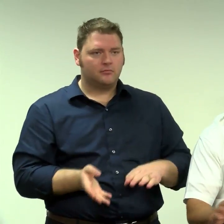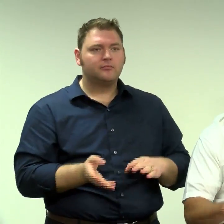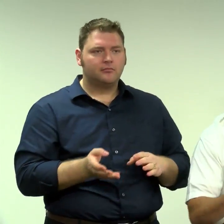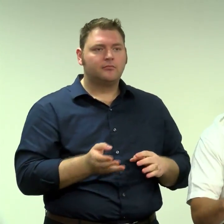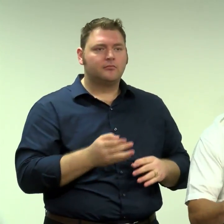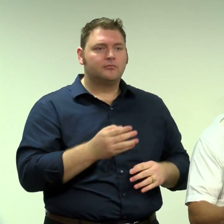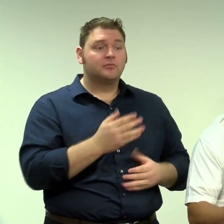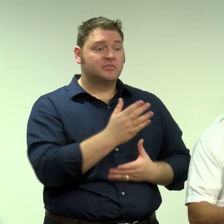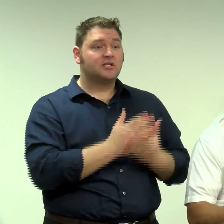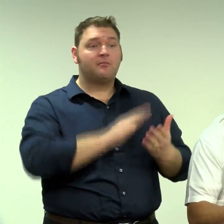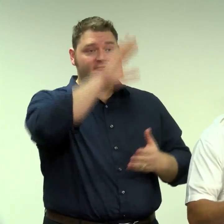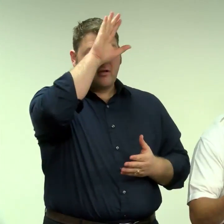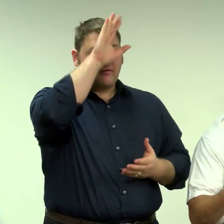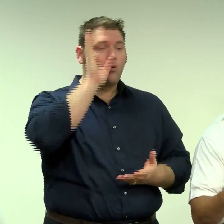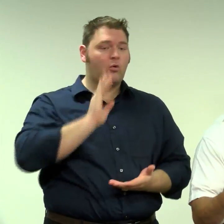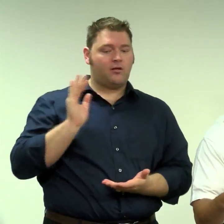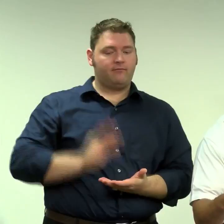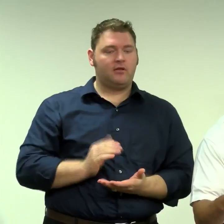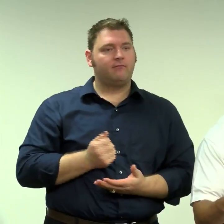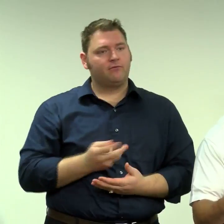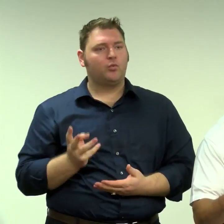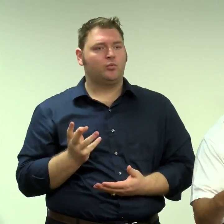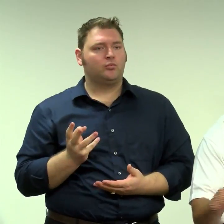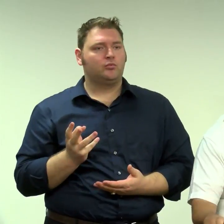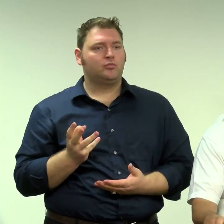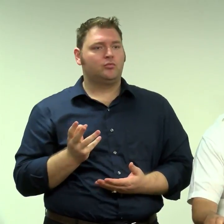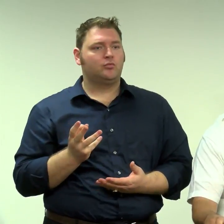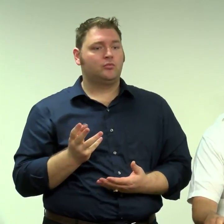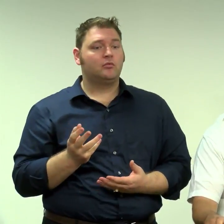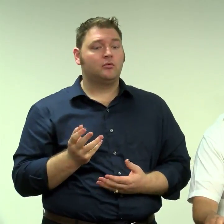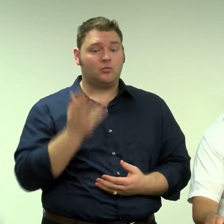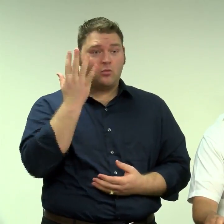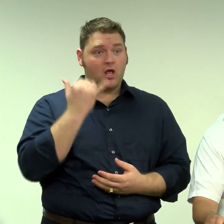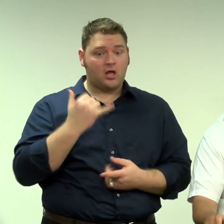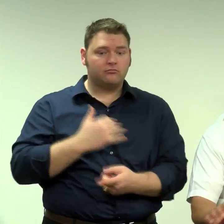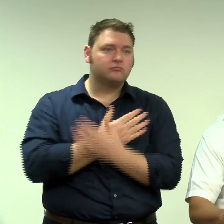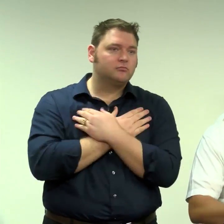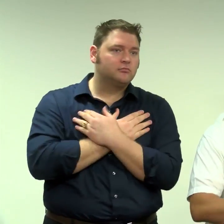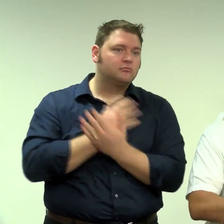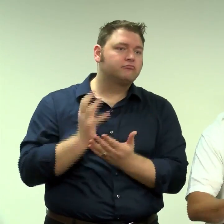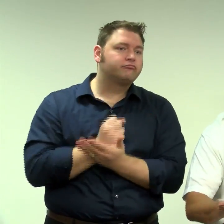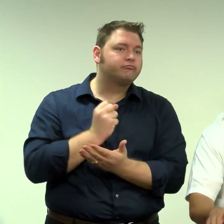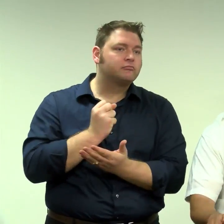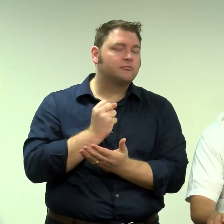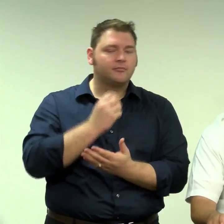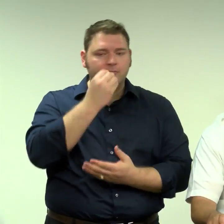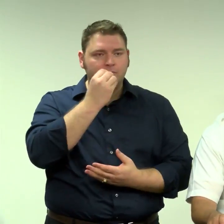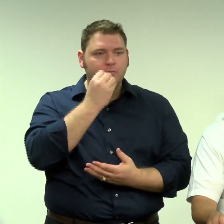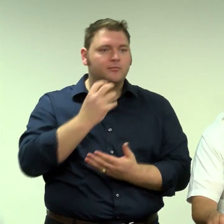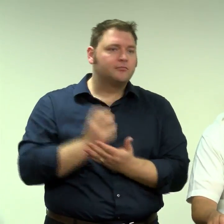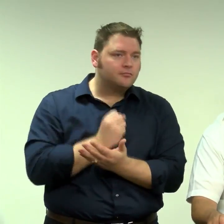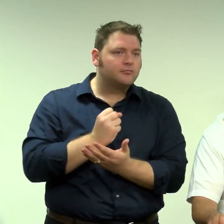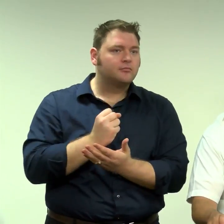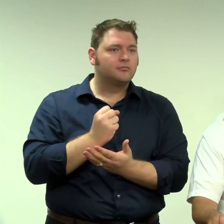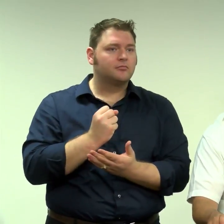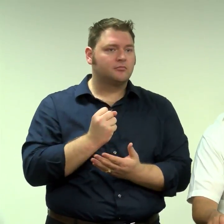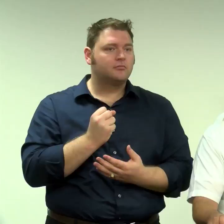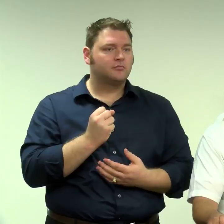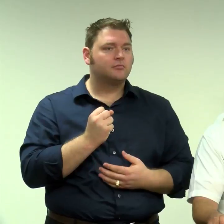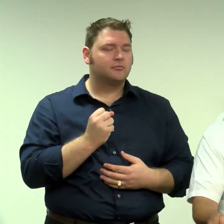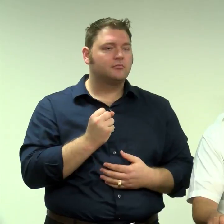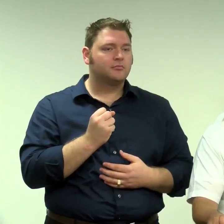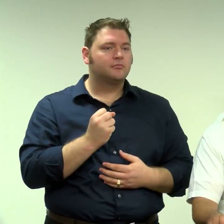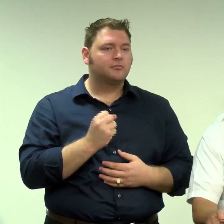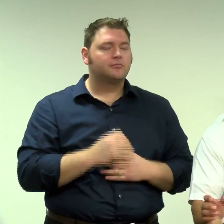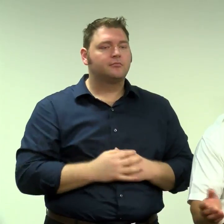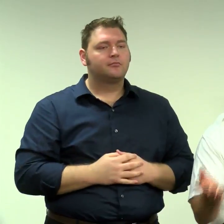have less firefighters in the game, so to speak, because they are placed out of service to rest for